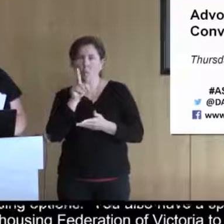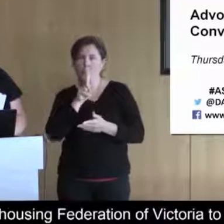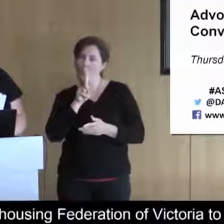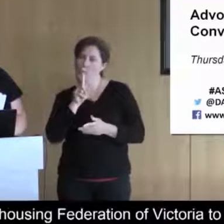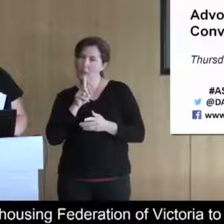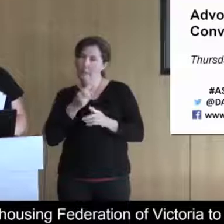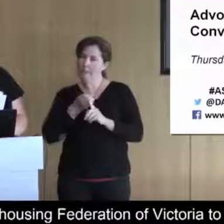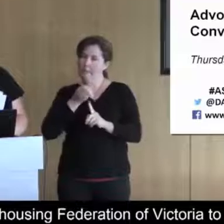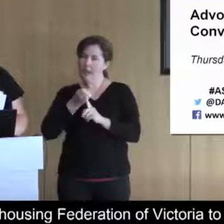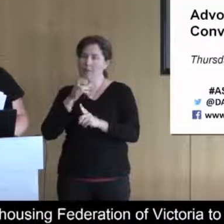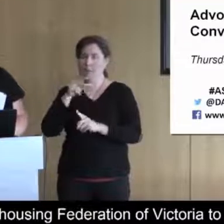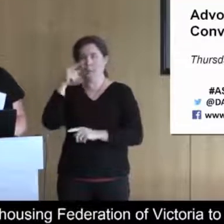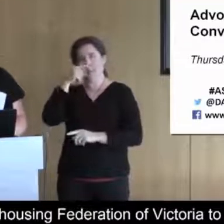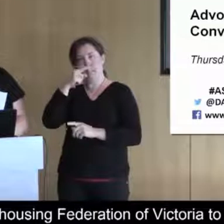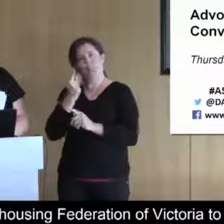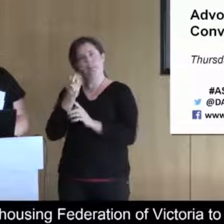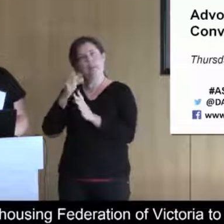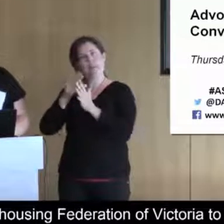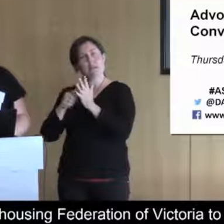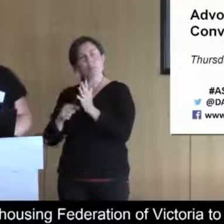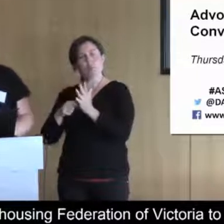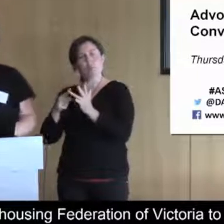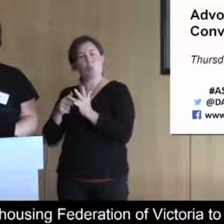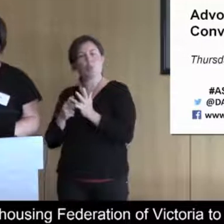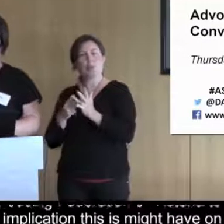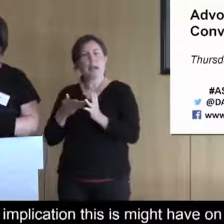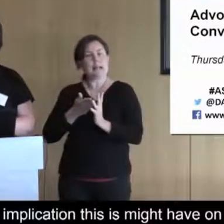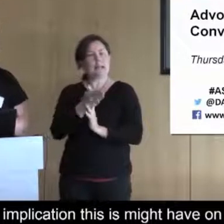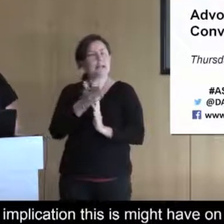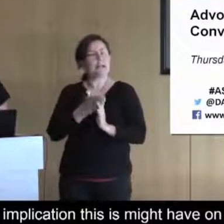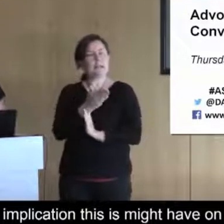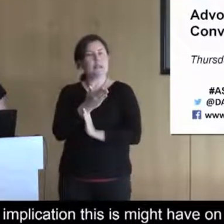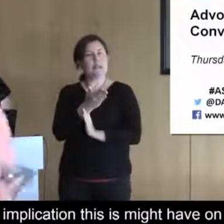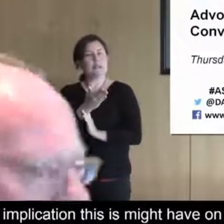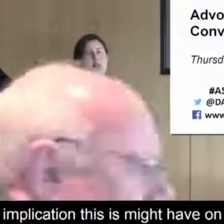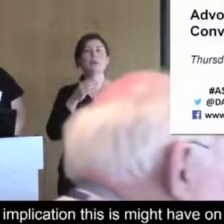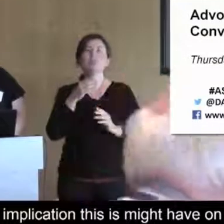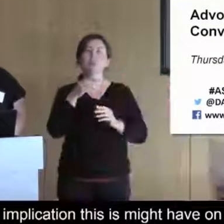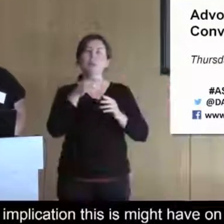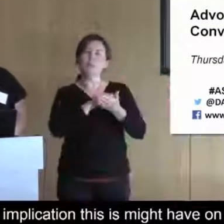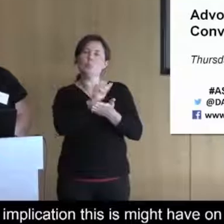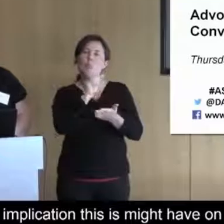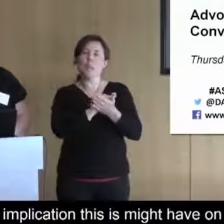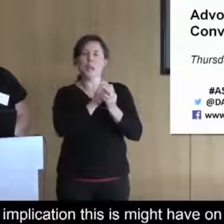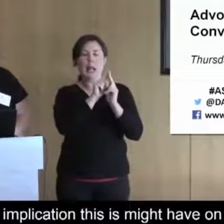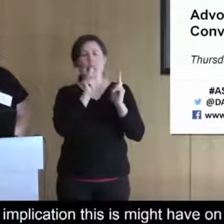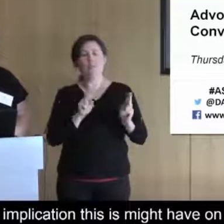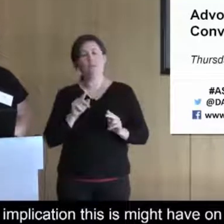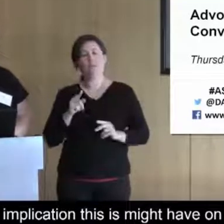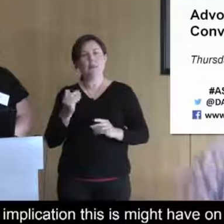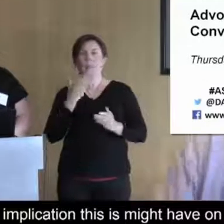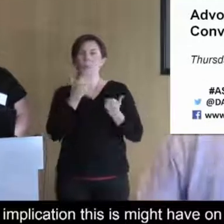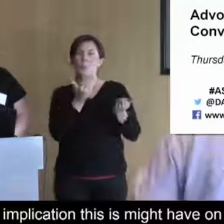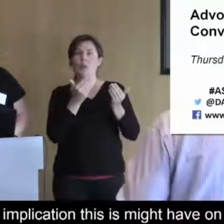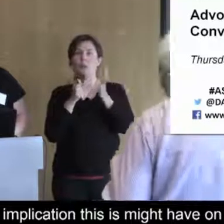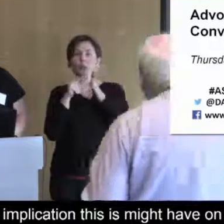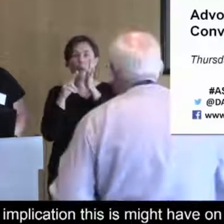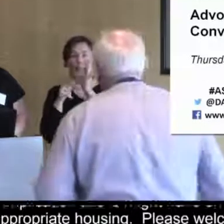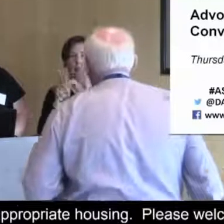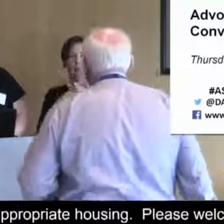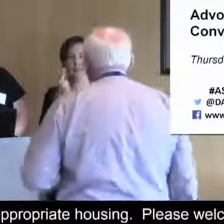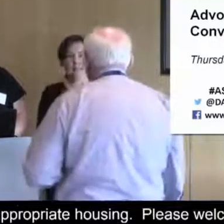options. We also have Steve Staikos from Community Housing Federation of Victoria to discuss the implications this